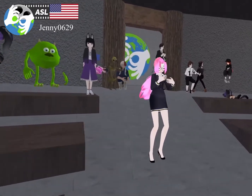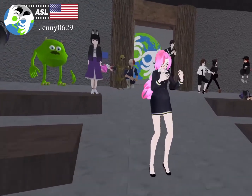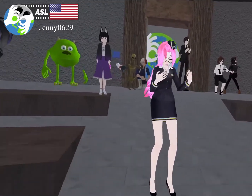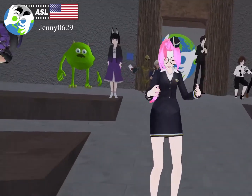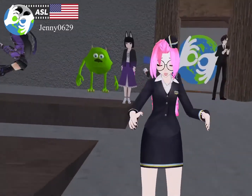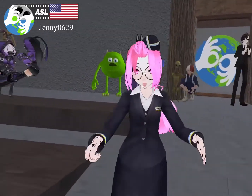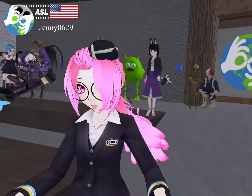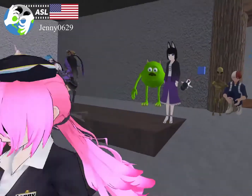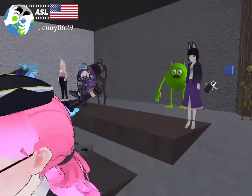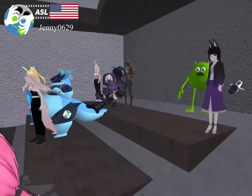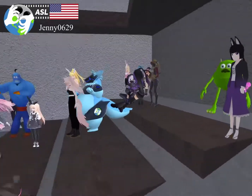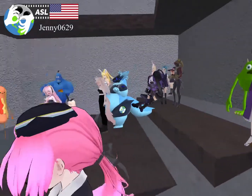presentation, whatever you want.